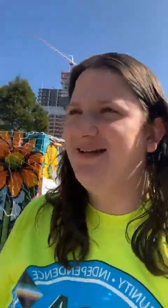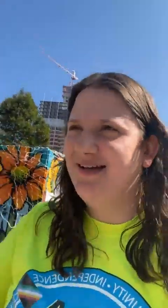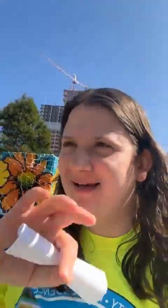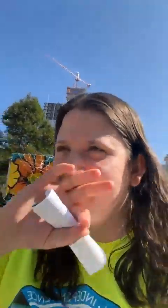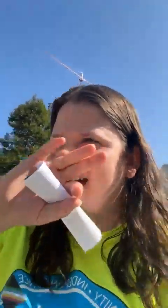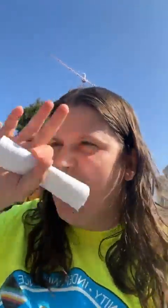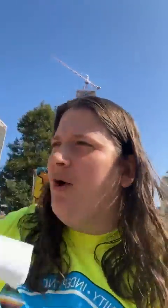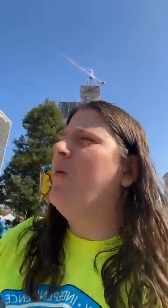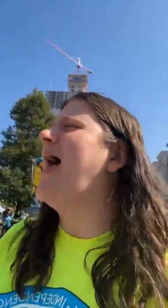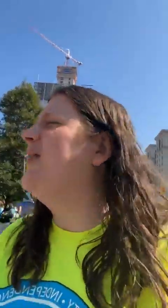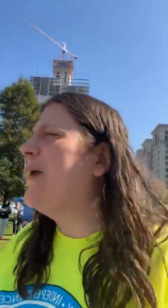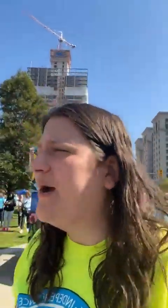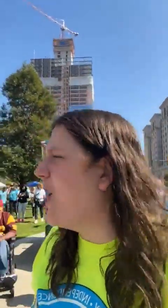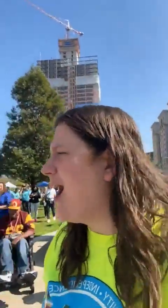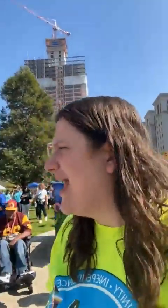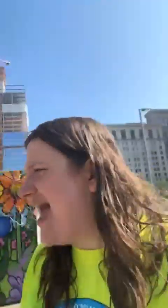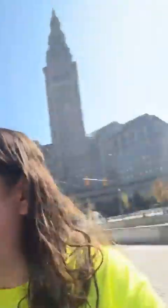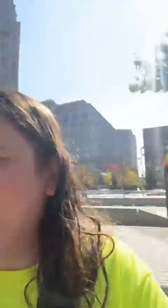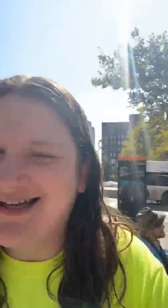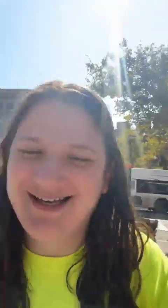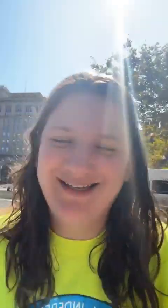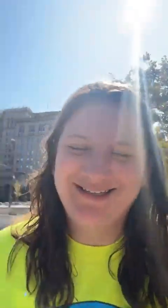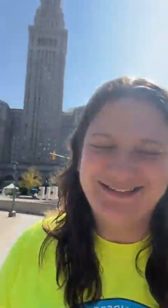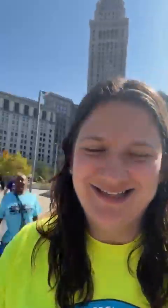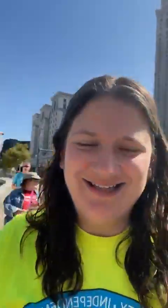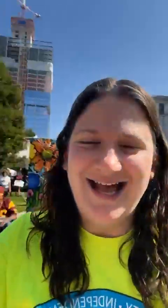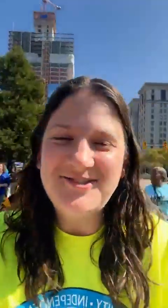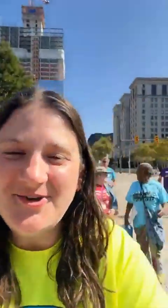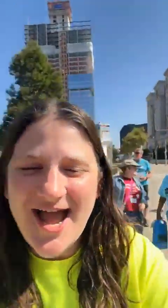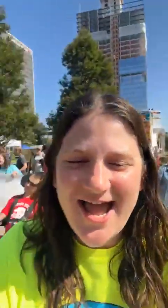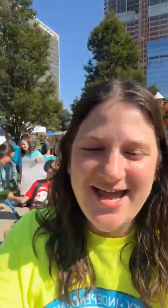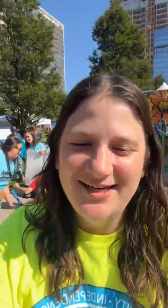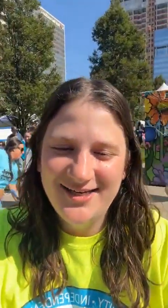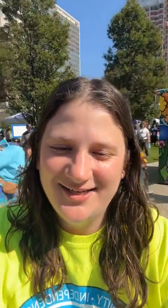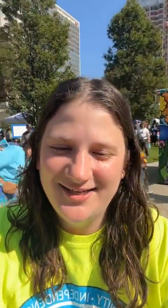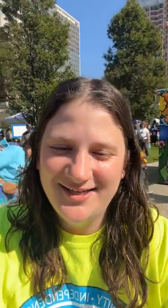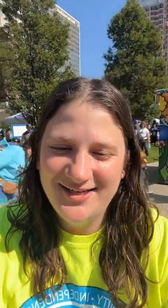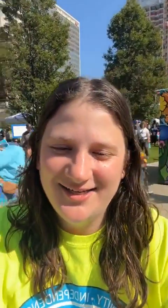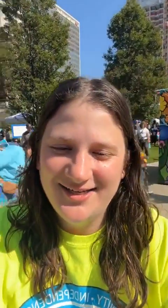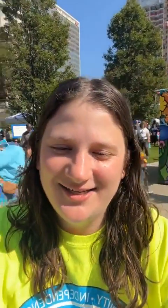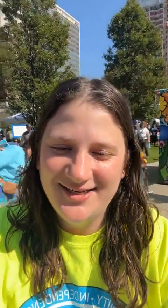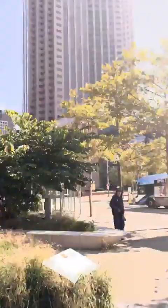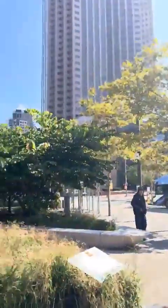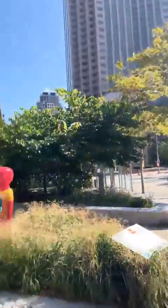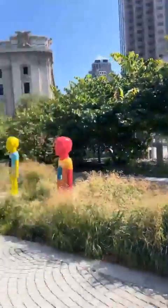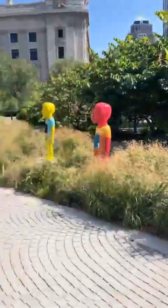want? When do we want it? That's right.